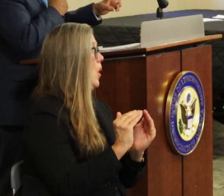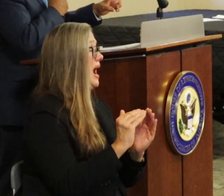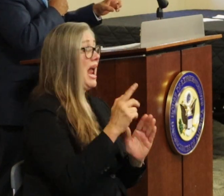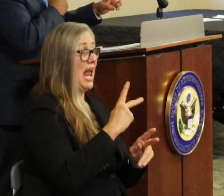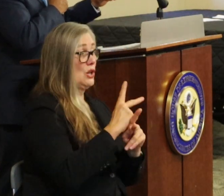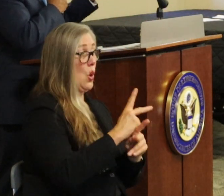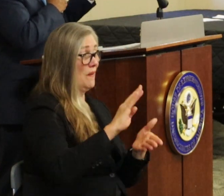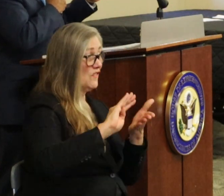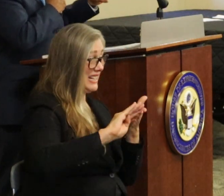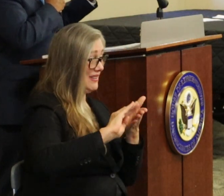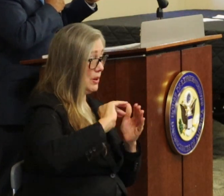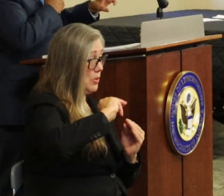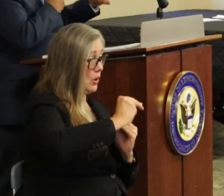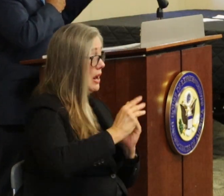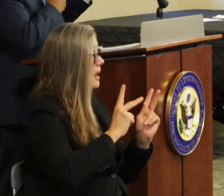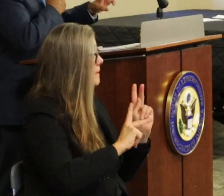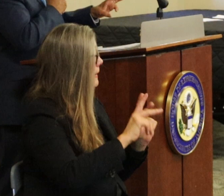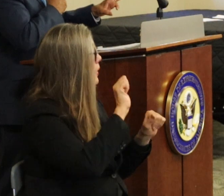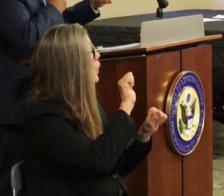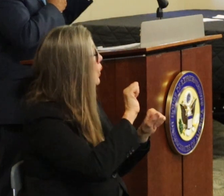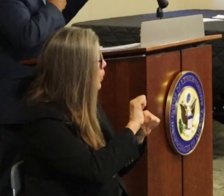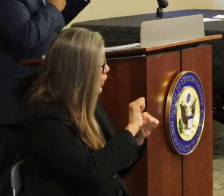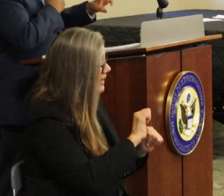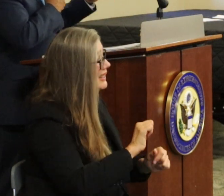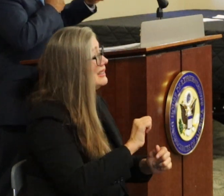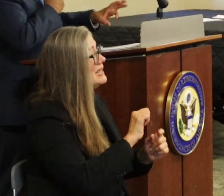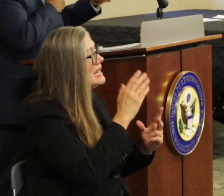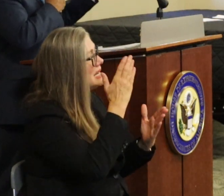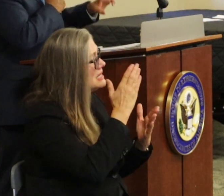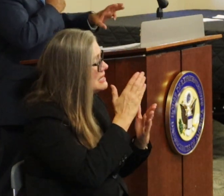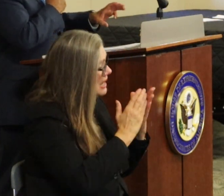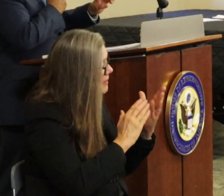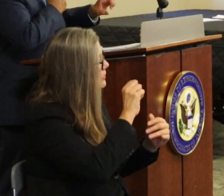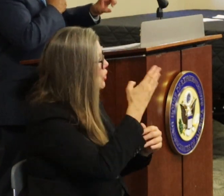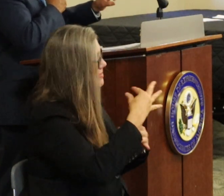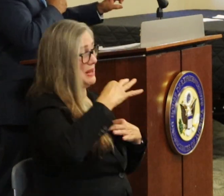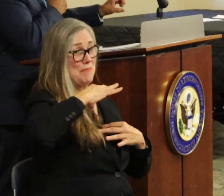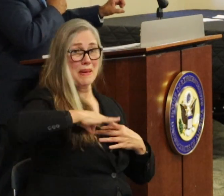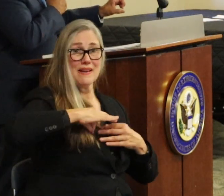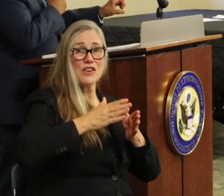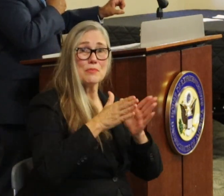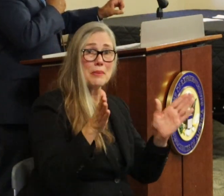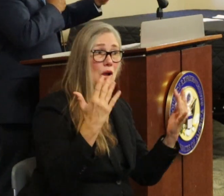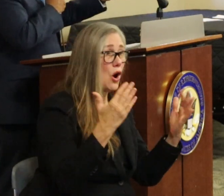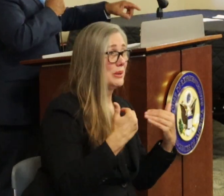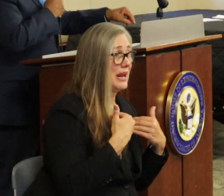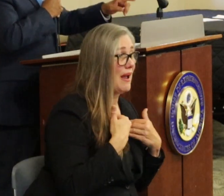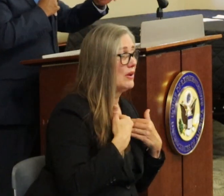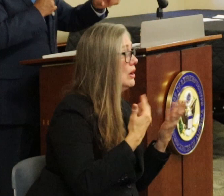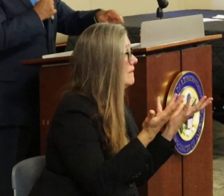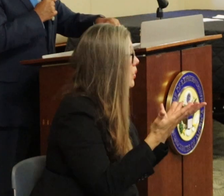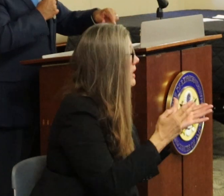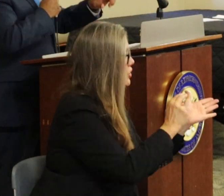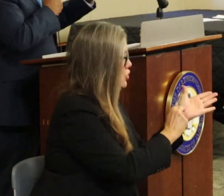forgiveness program for people who work in certain public interest jobs. We already have that program for